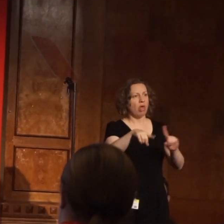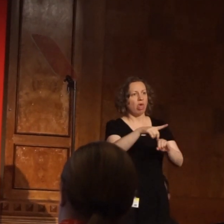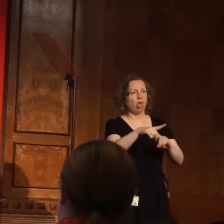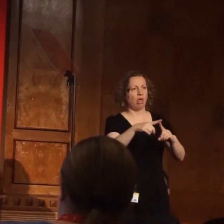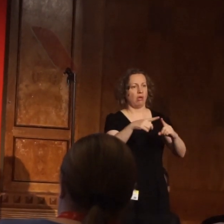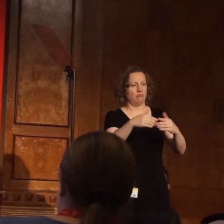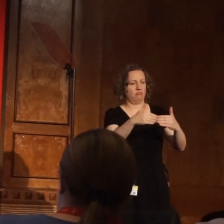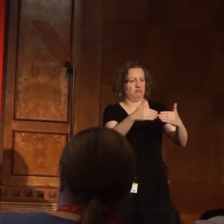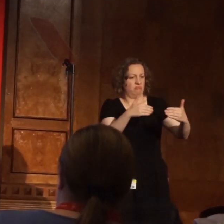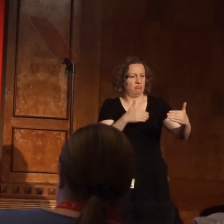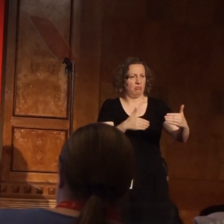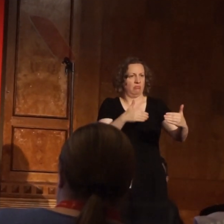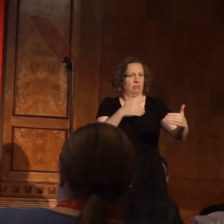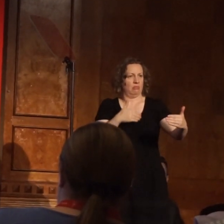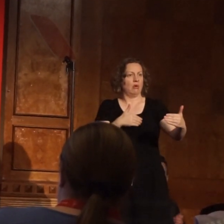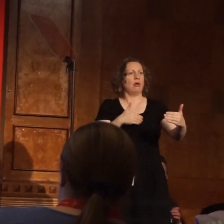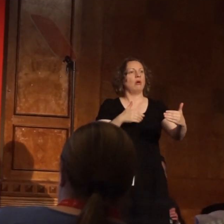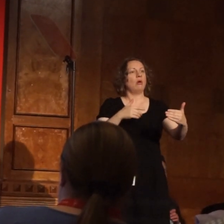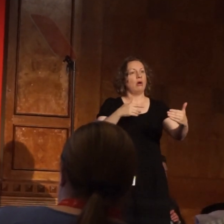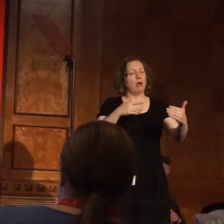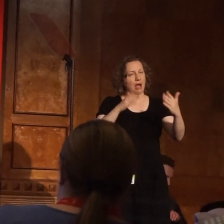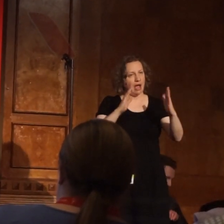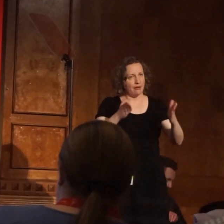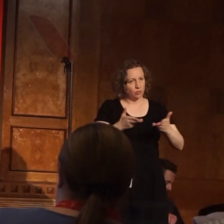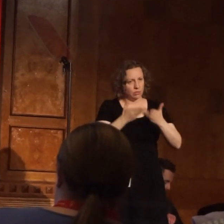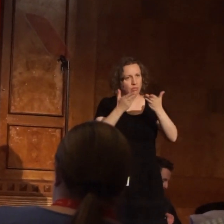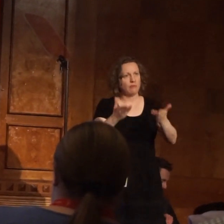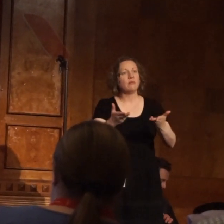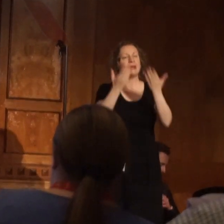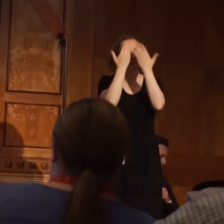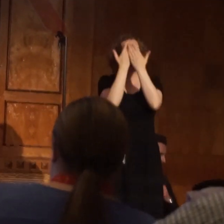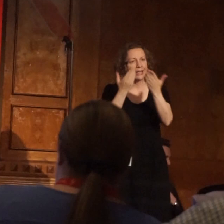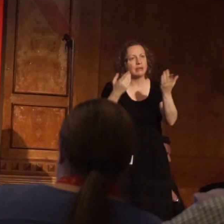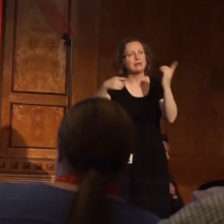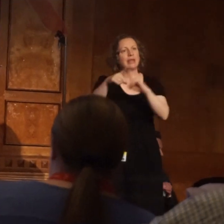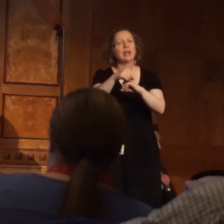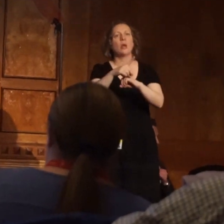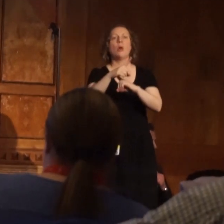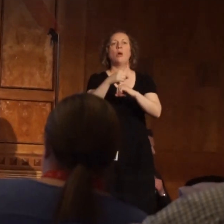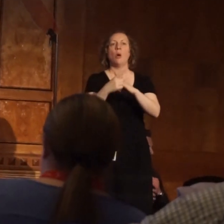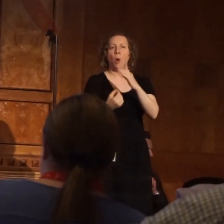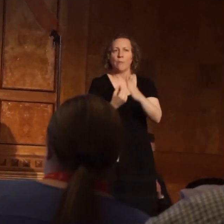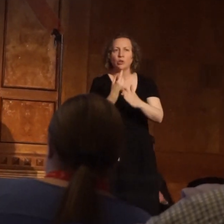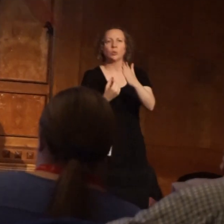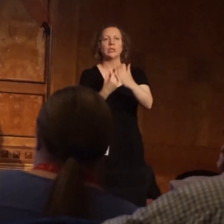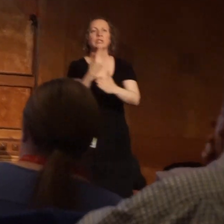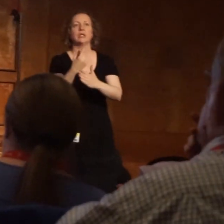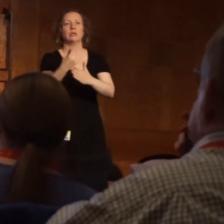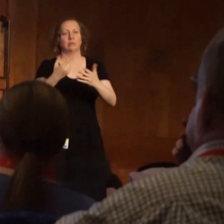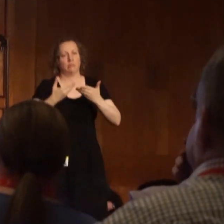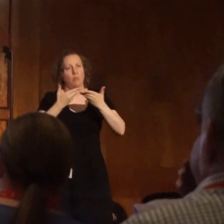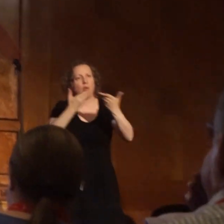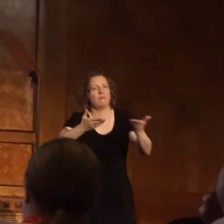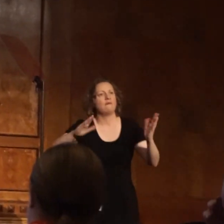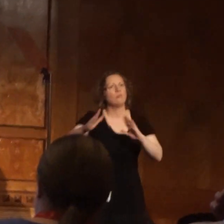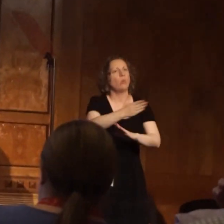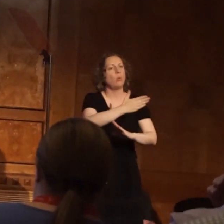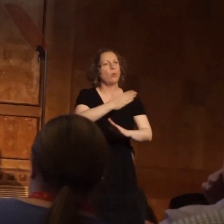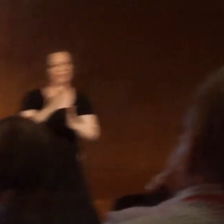everybody dignity and the opportunities they deserve to make the best of their lives. And of